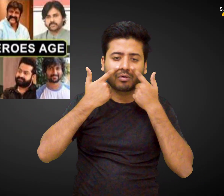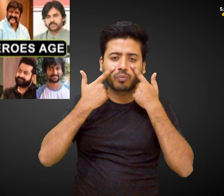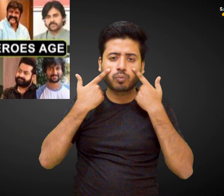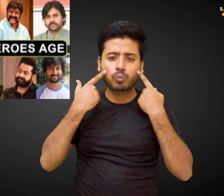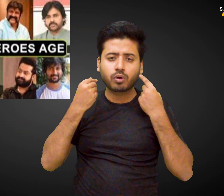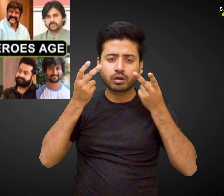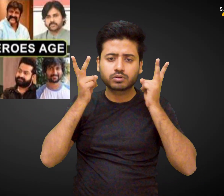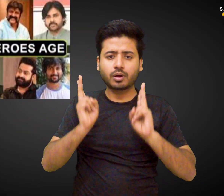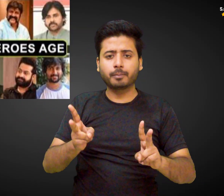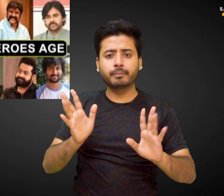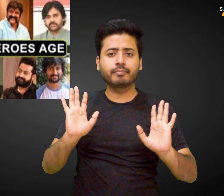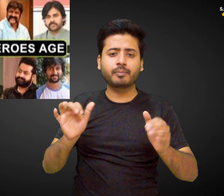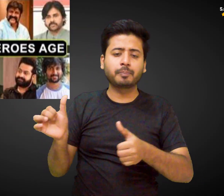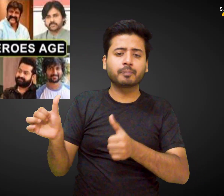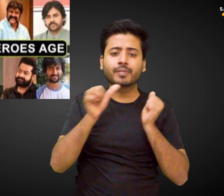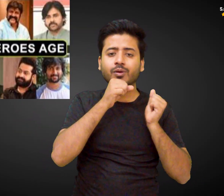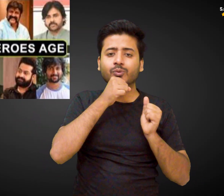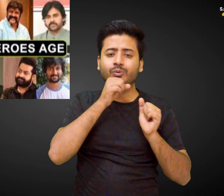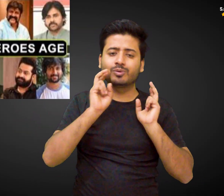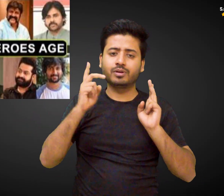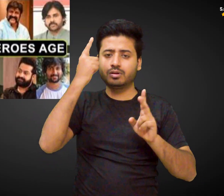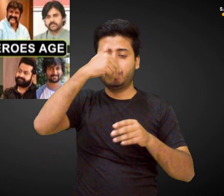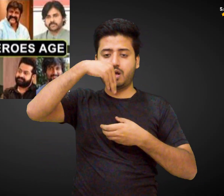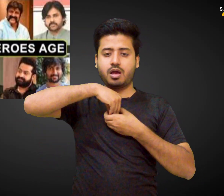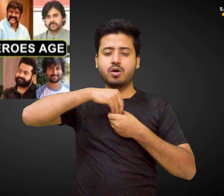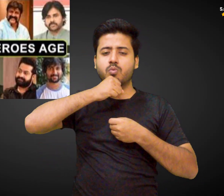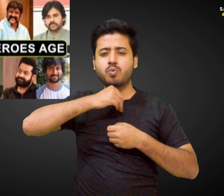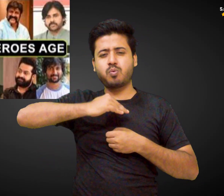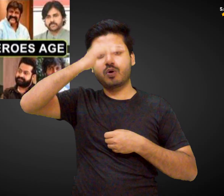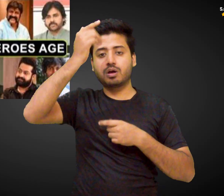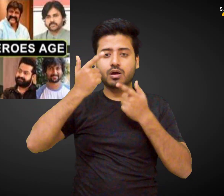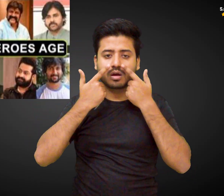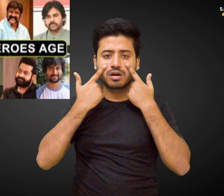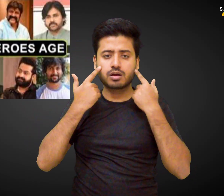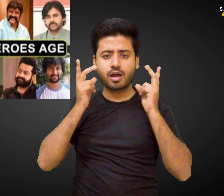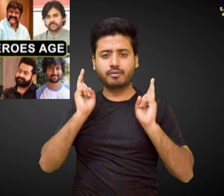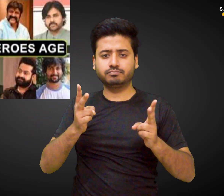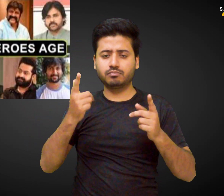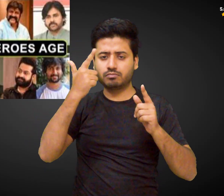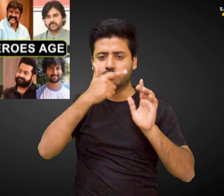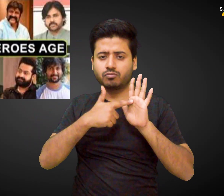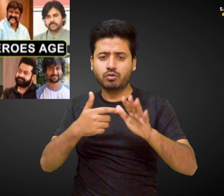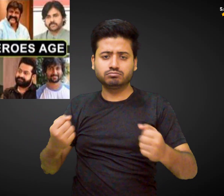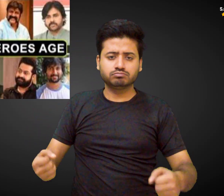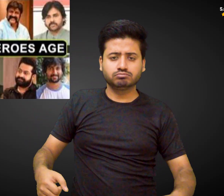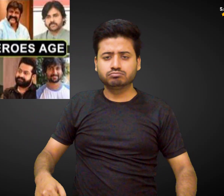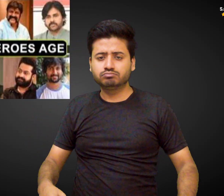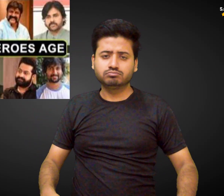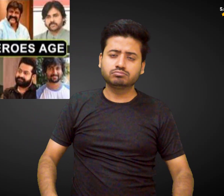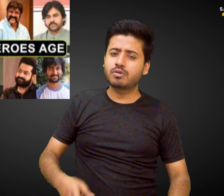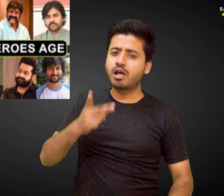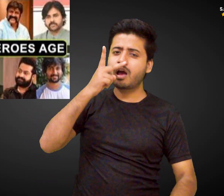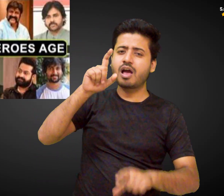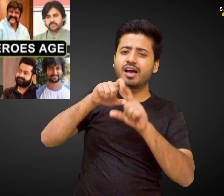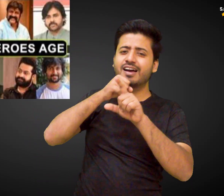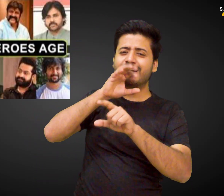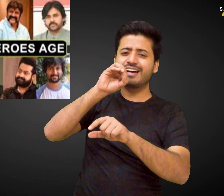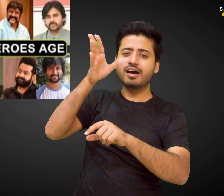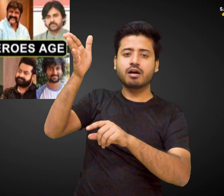It provides deep moisture, and its antioxidants may help repair damaged skin and minimize wrinkles. Results observed on the